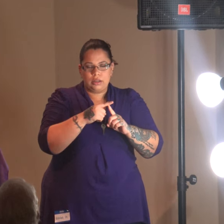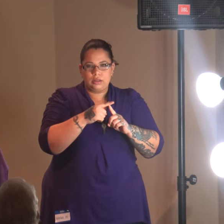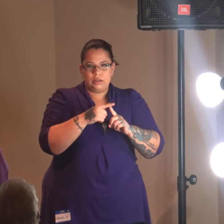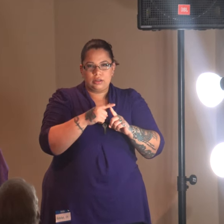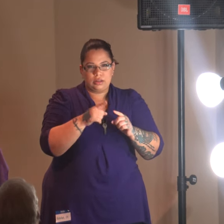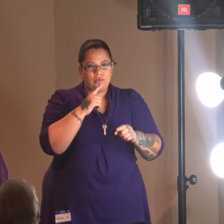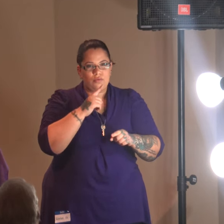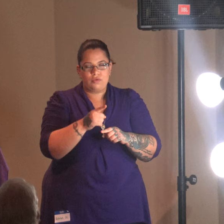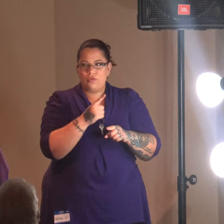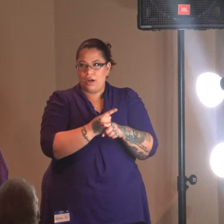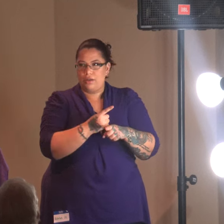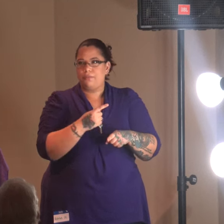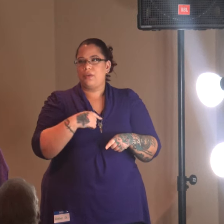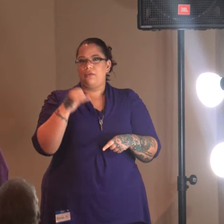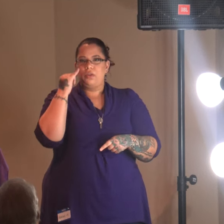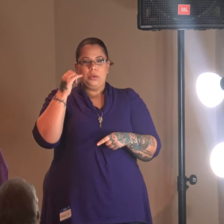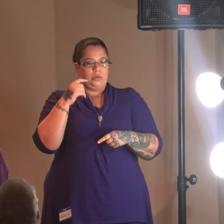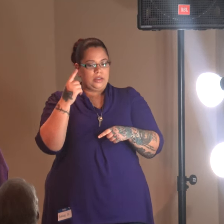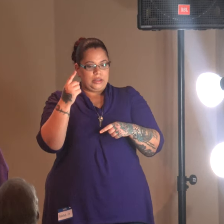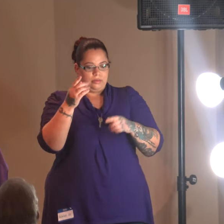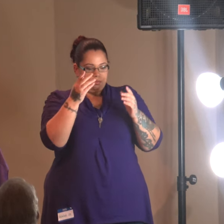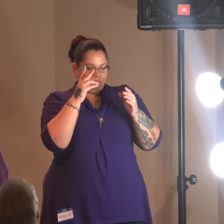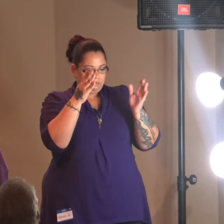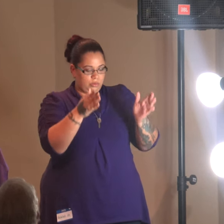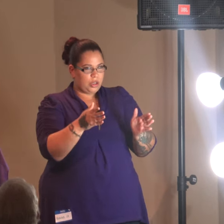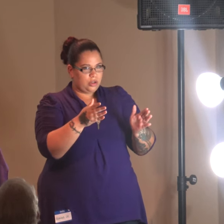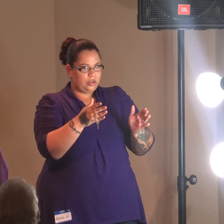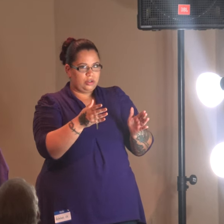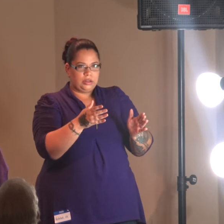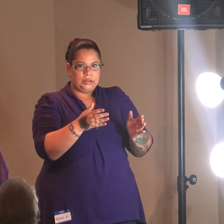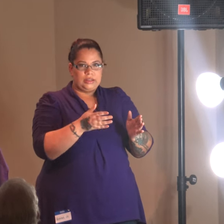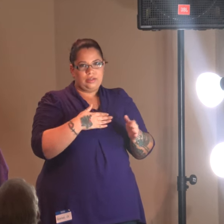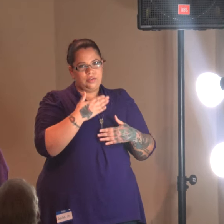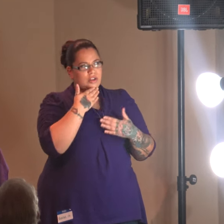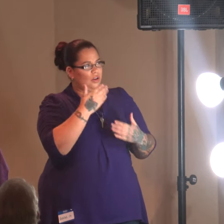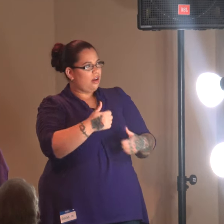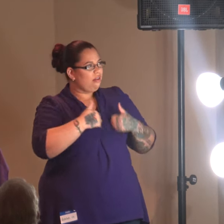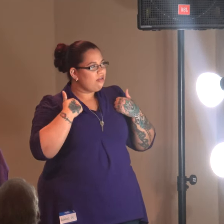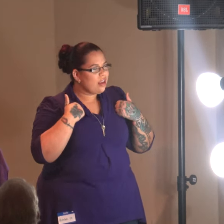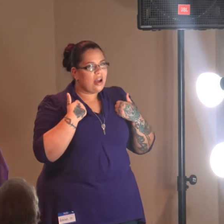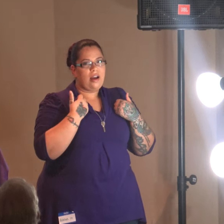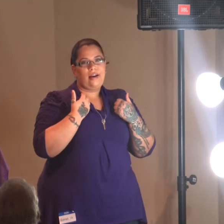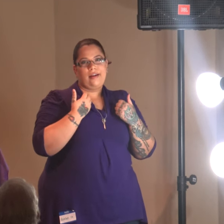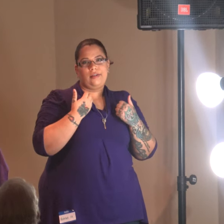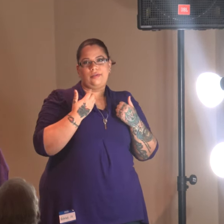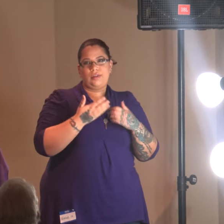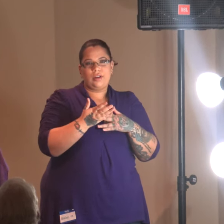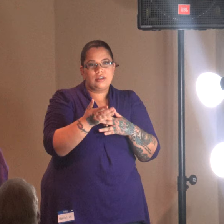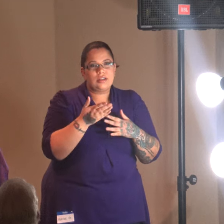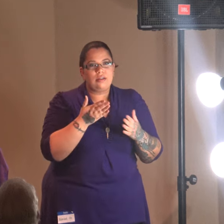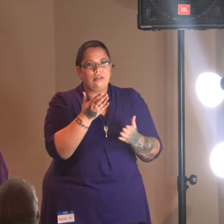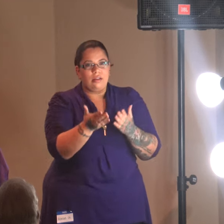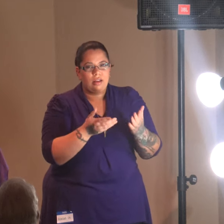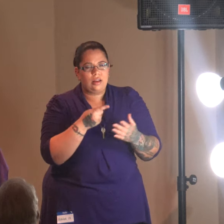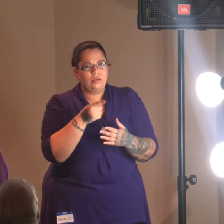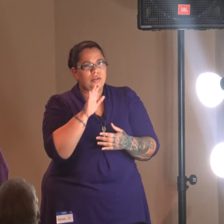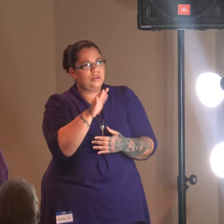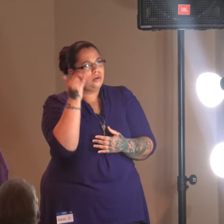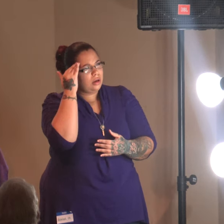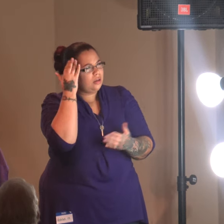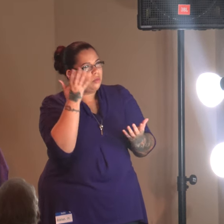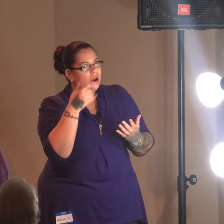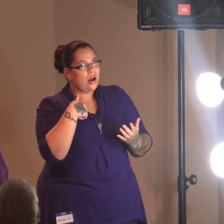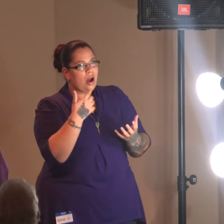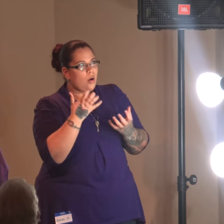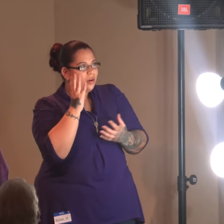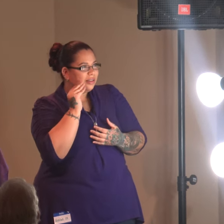and prospering and growing and unfolding and living a dynamic life, you could go up to them and say, hey, what's in your consciousness? Because I want to